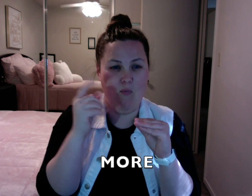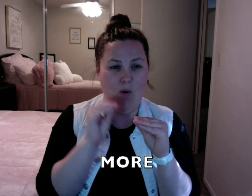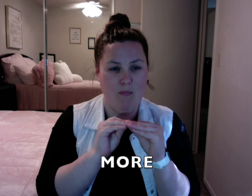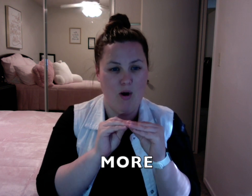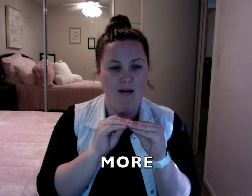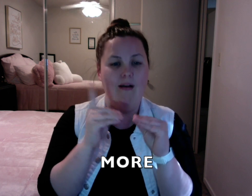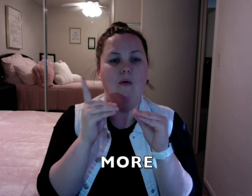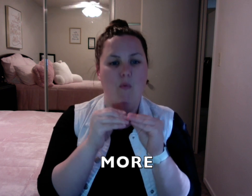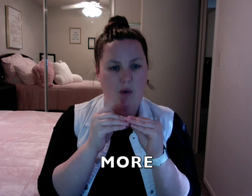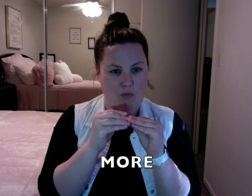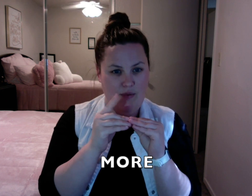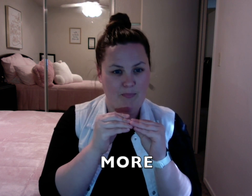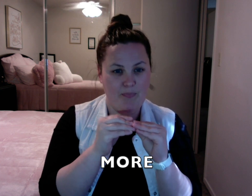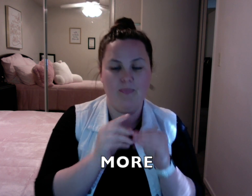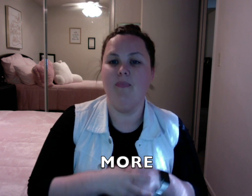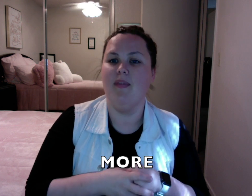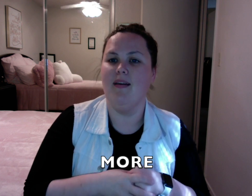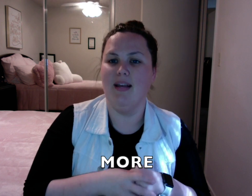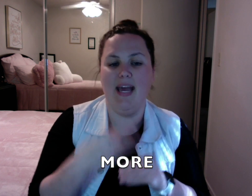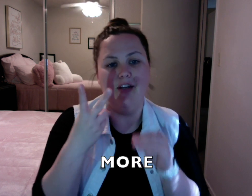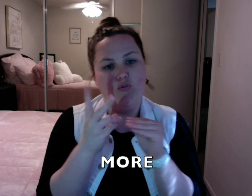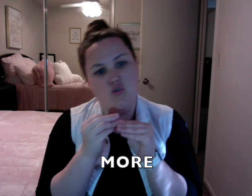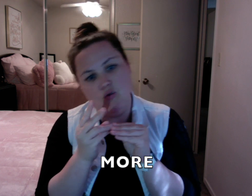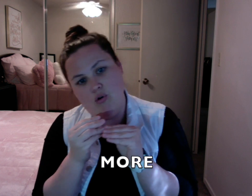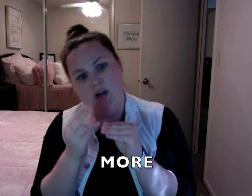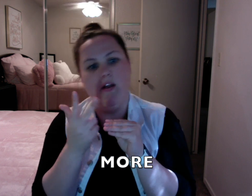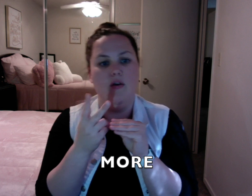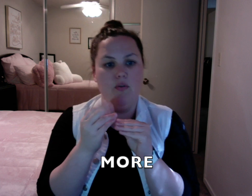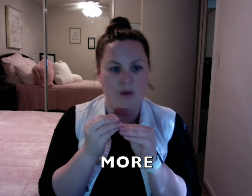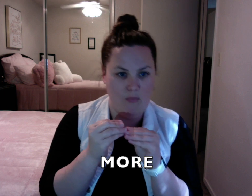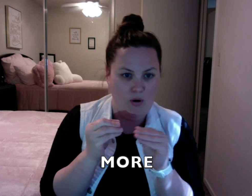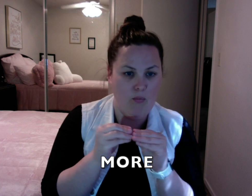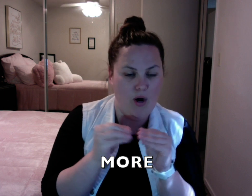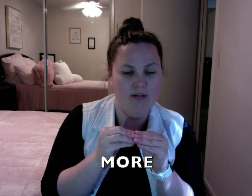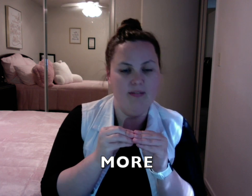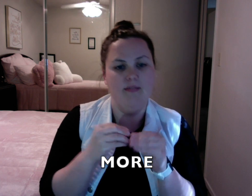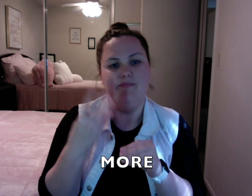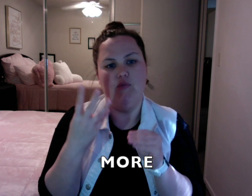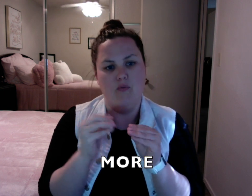1 more, 1 more. Okay, 2 more, 3 more, 4